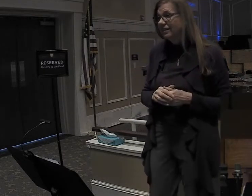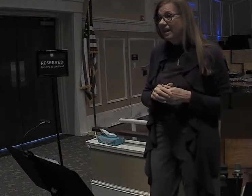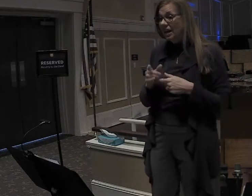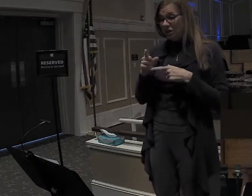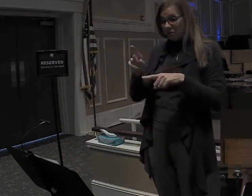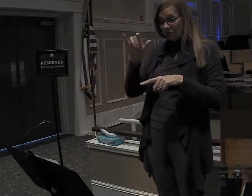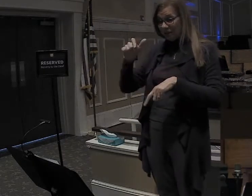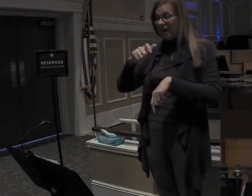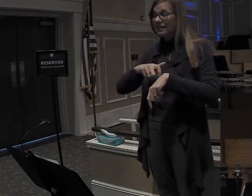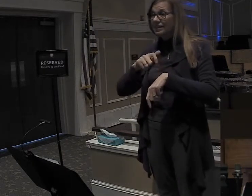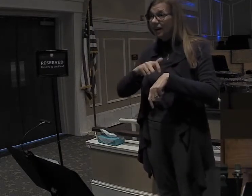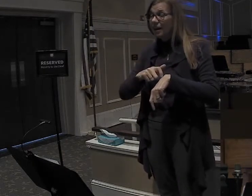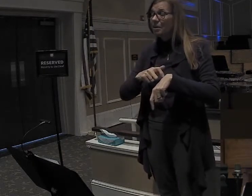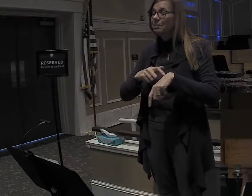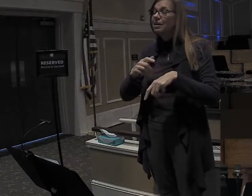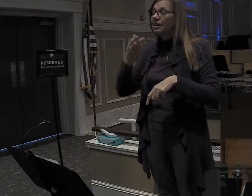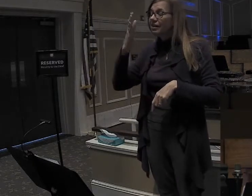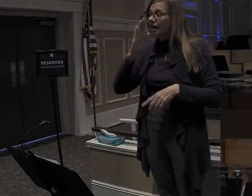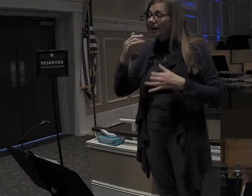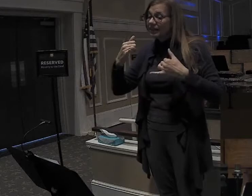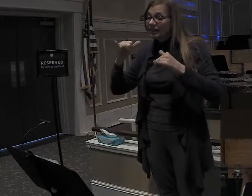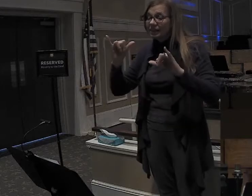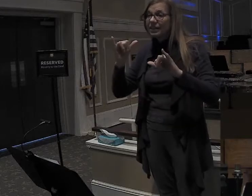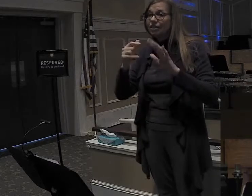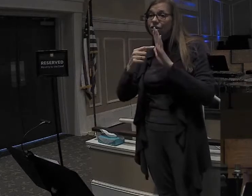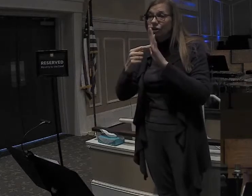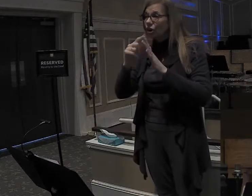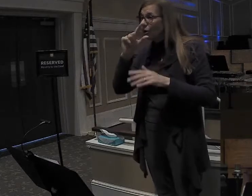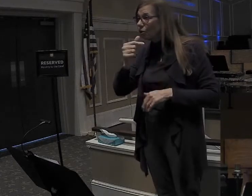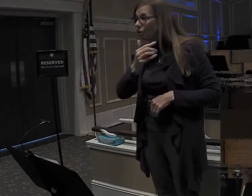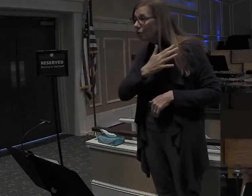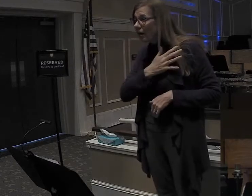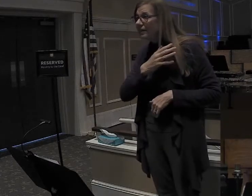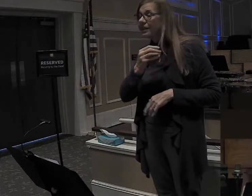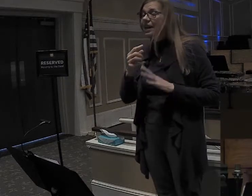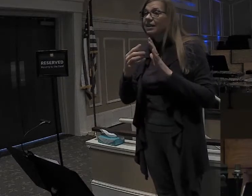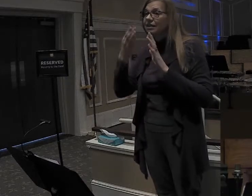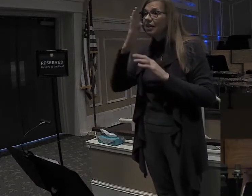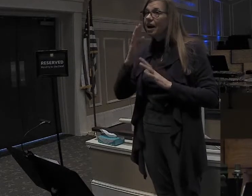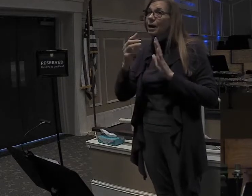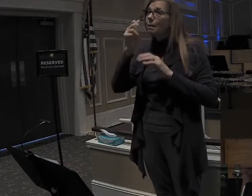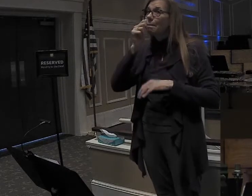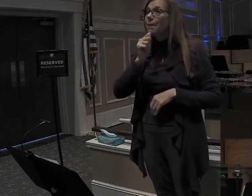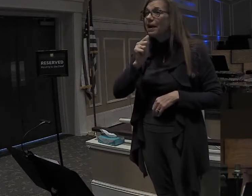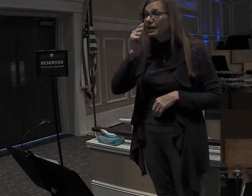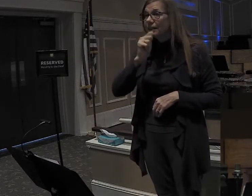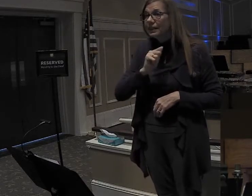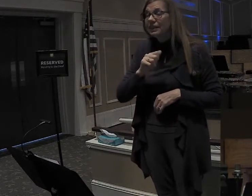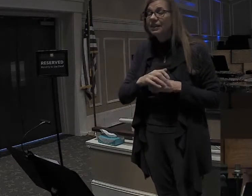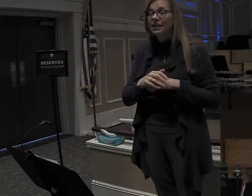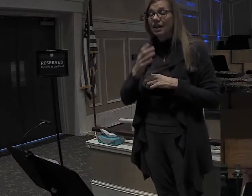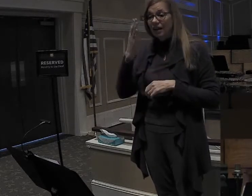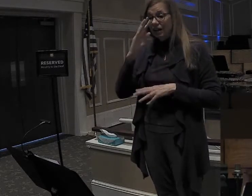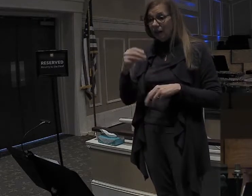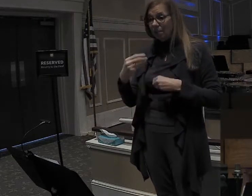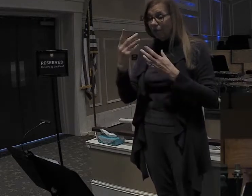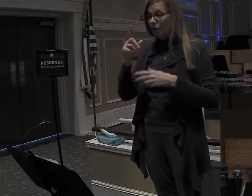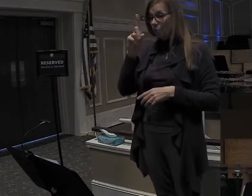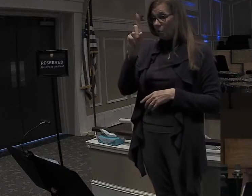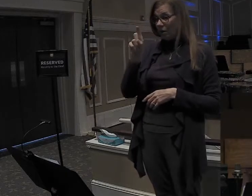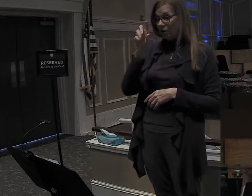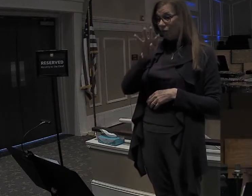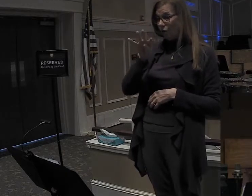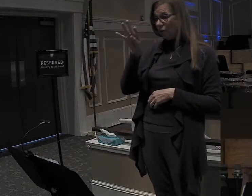all, God has been gracious and God has been patient. God has provided